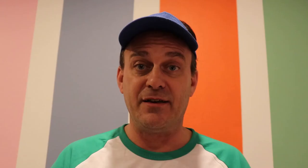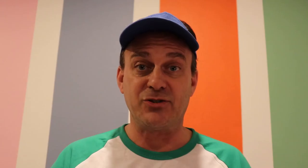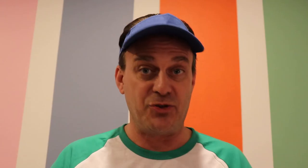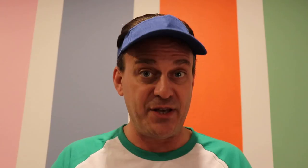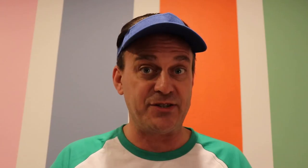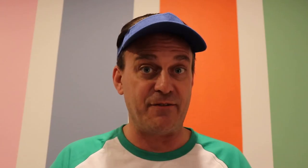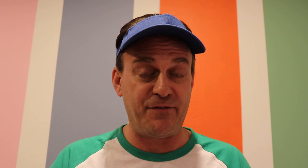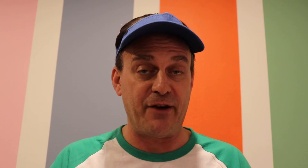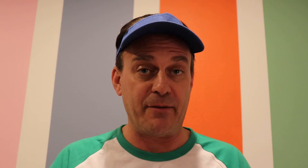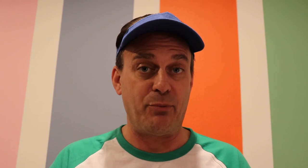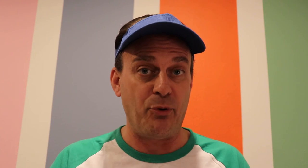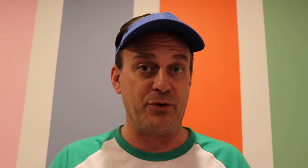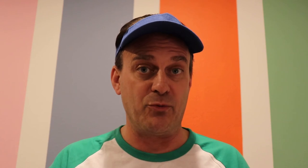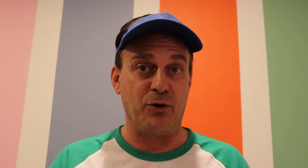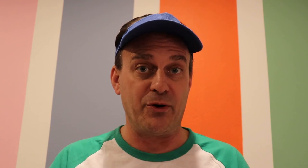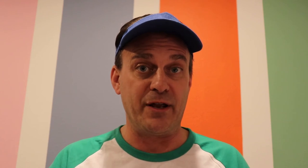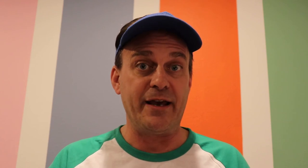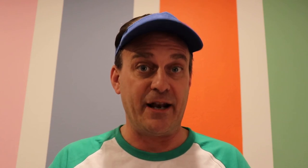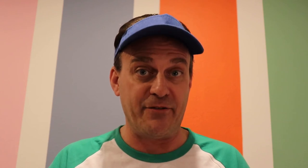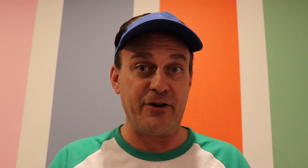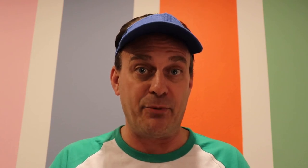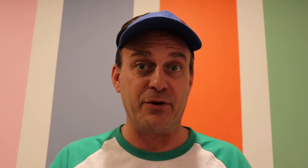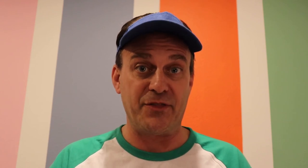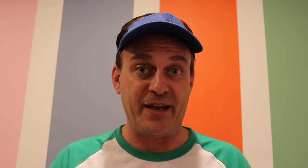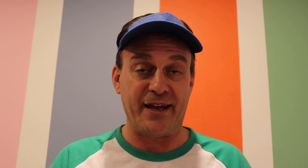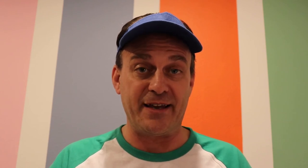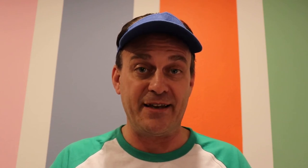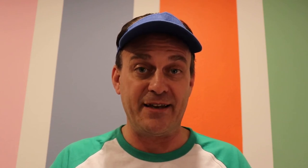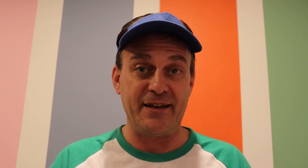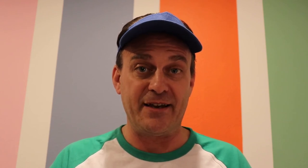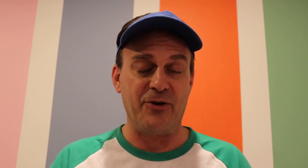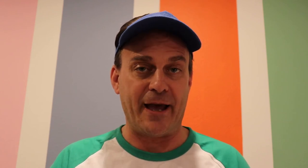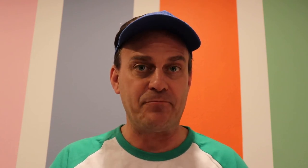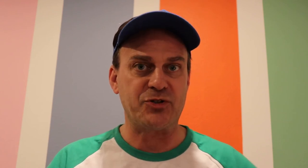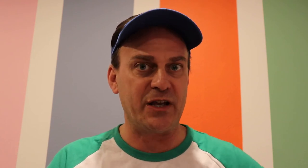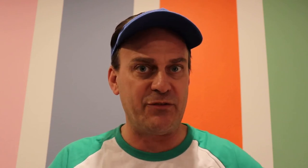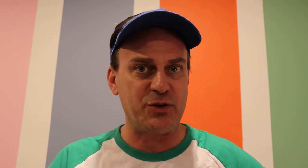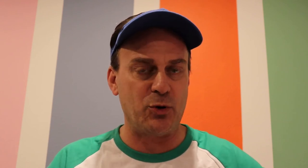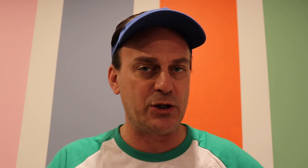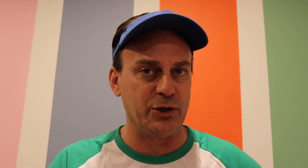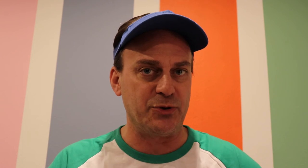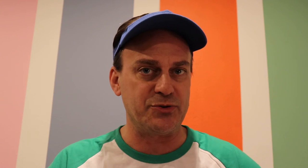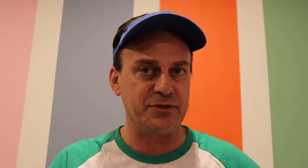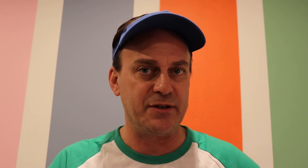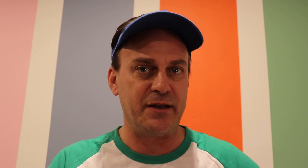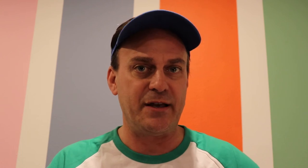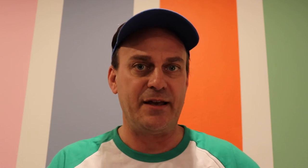So this is a very important word and a very important thing. Okay, so I'll give you some more clues.